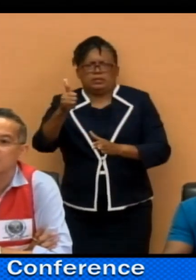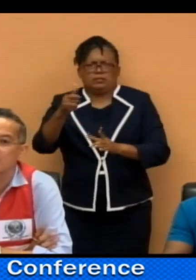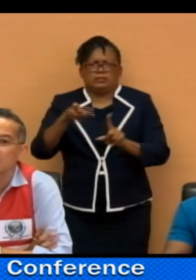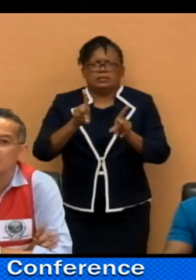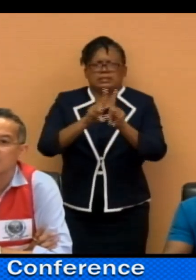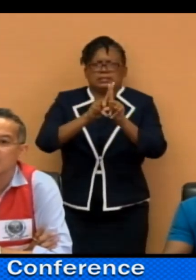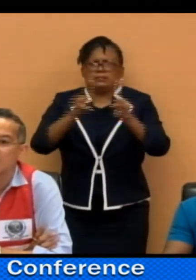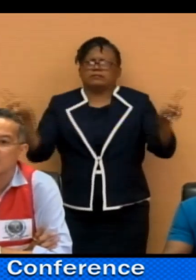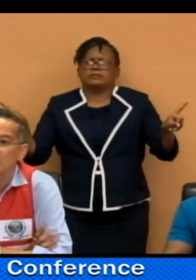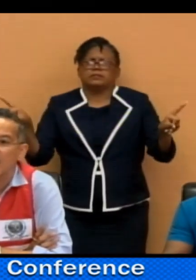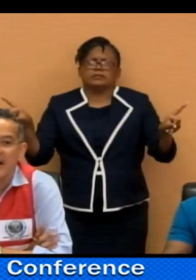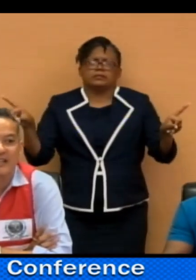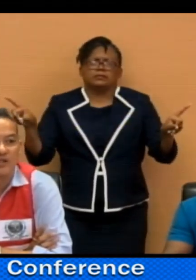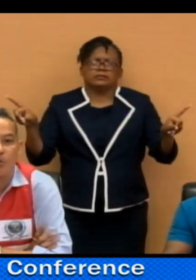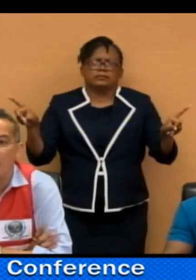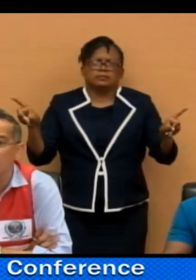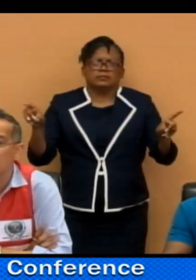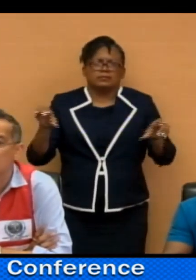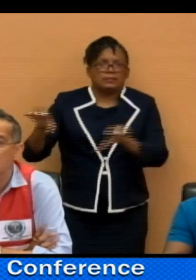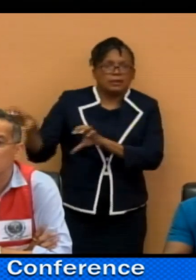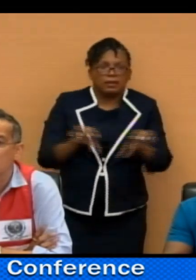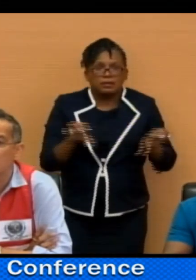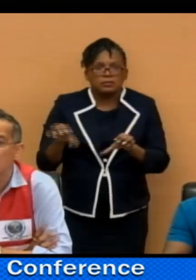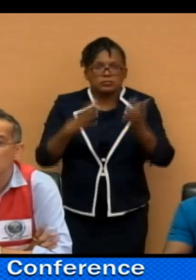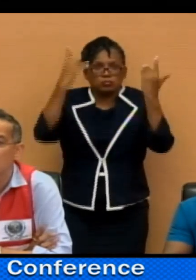differences and act as one.